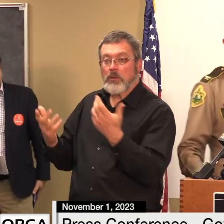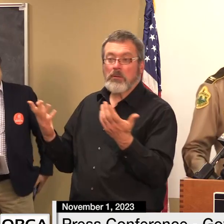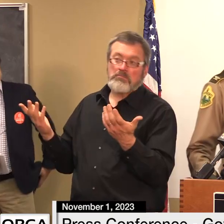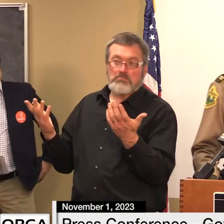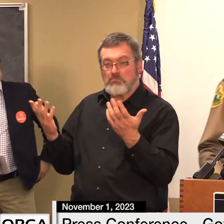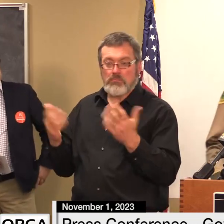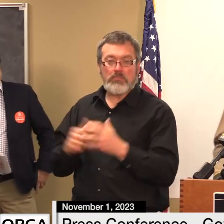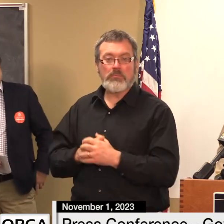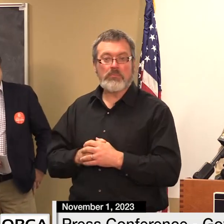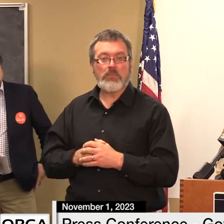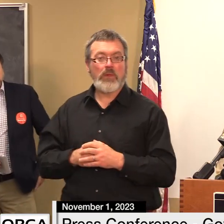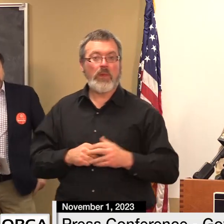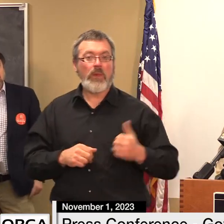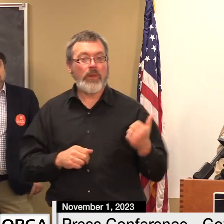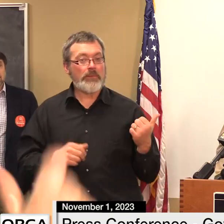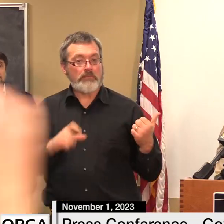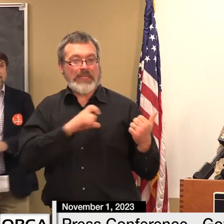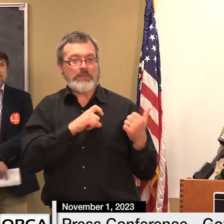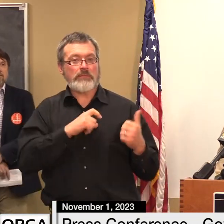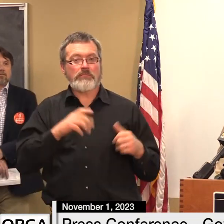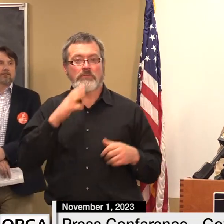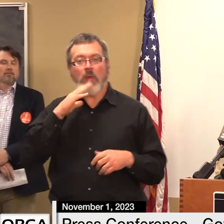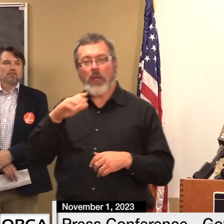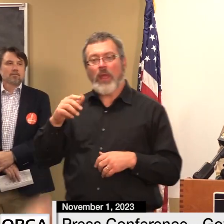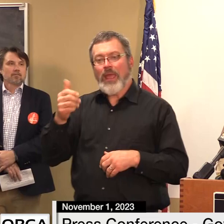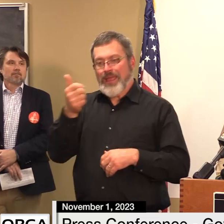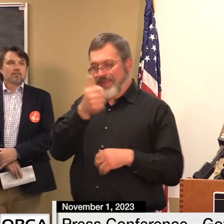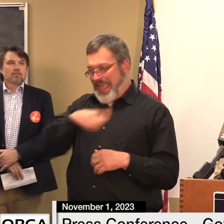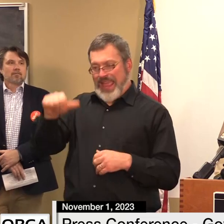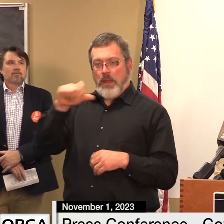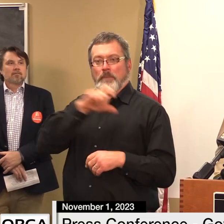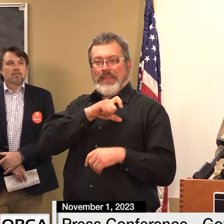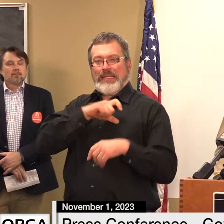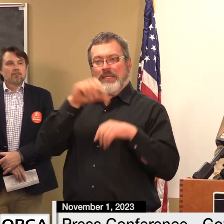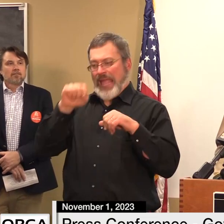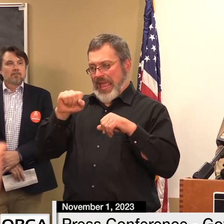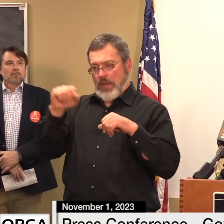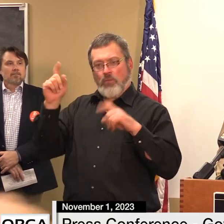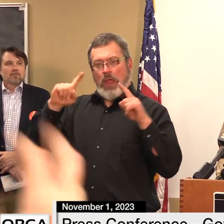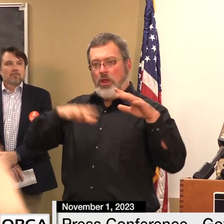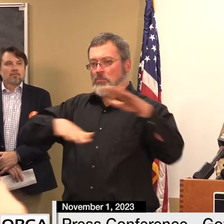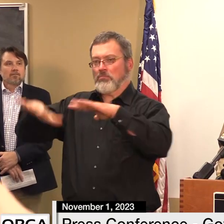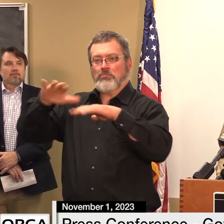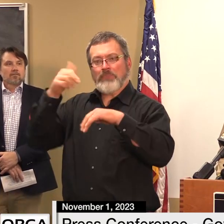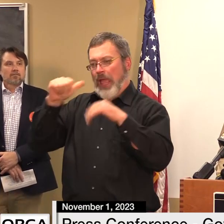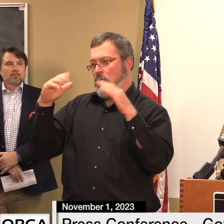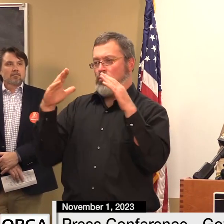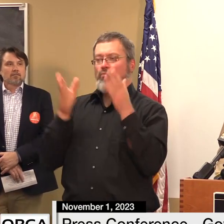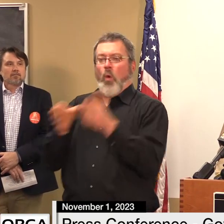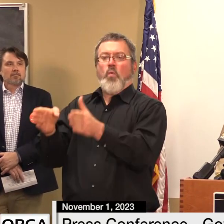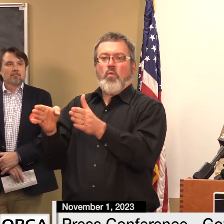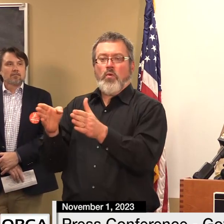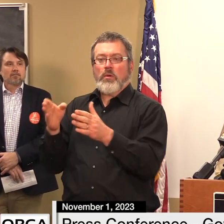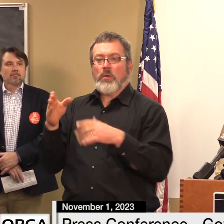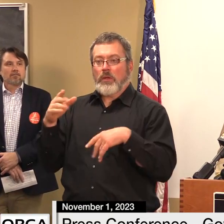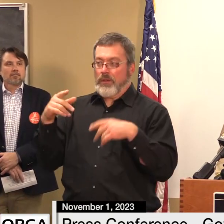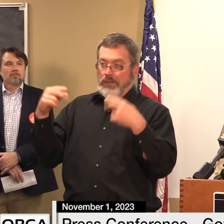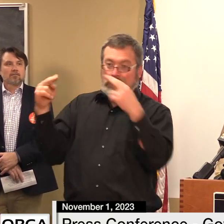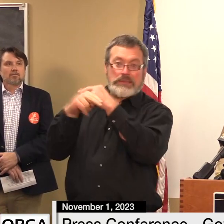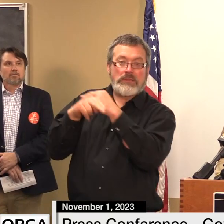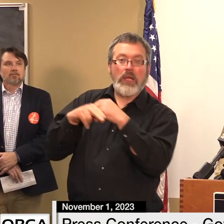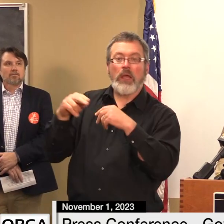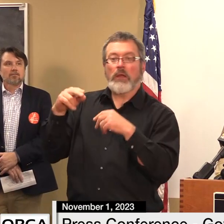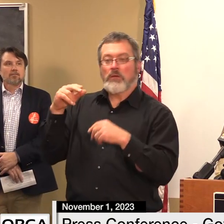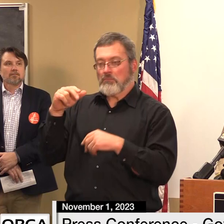So any law enforcement officer in the state of Vermont can patrol and stop anyone for speeding on any roadway. The interstate is not exclusive to the state